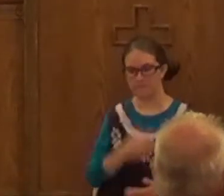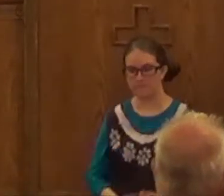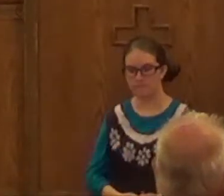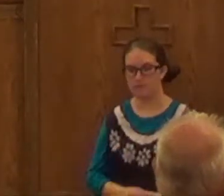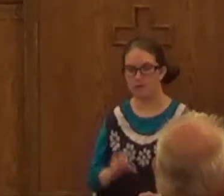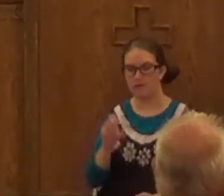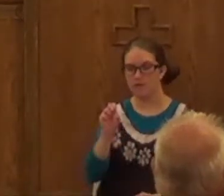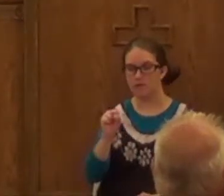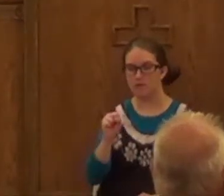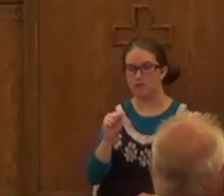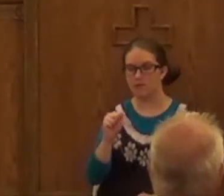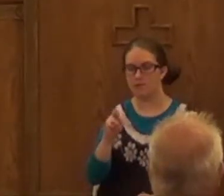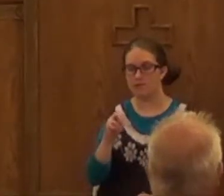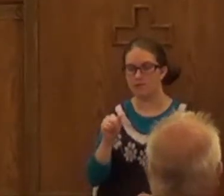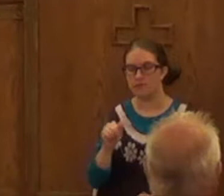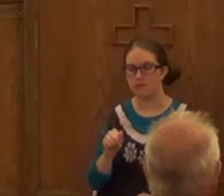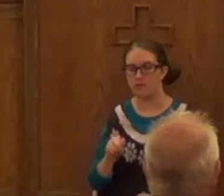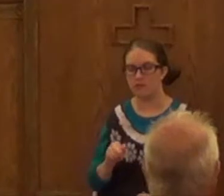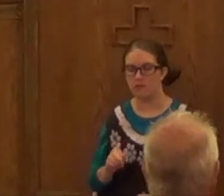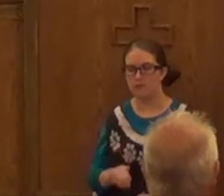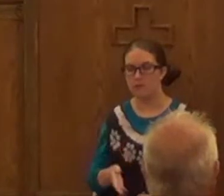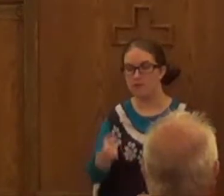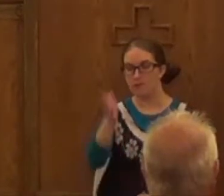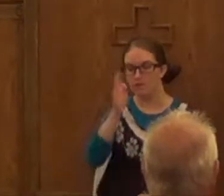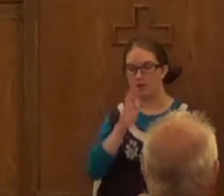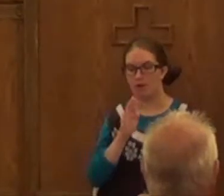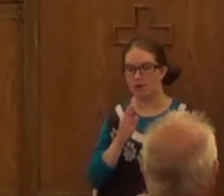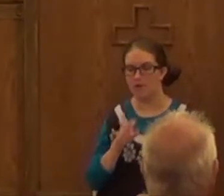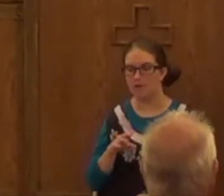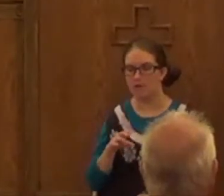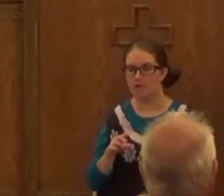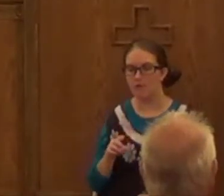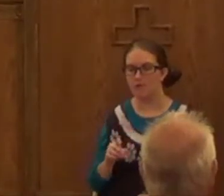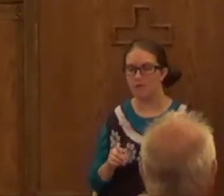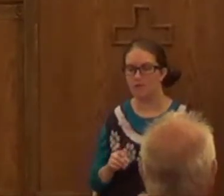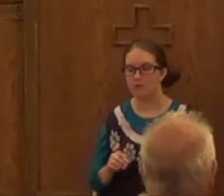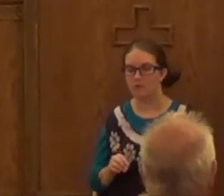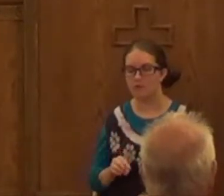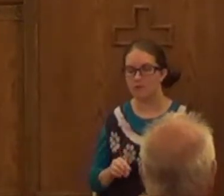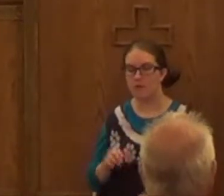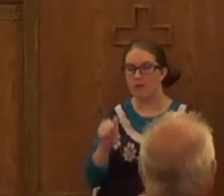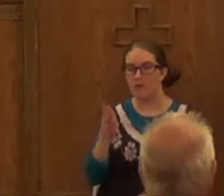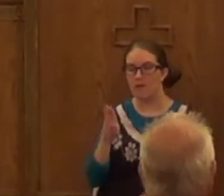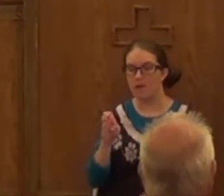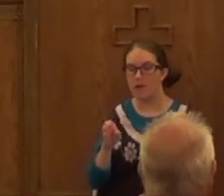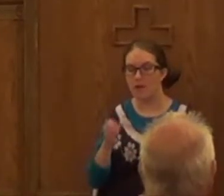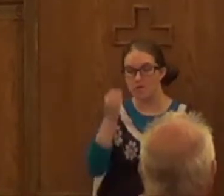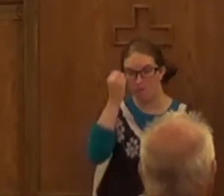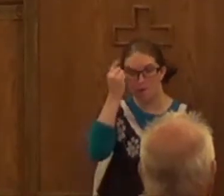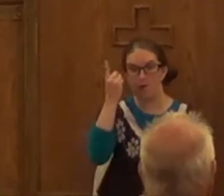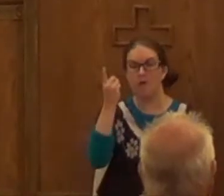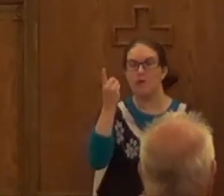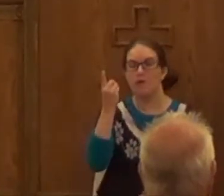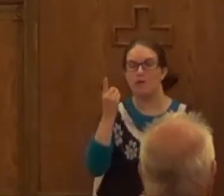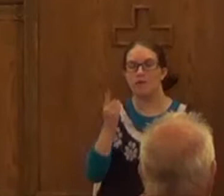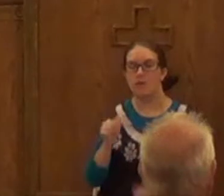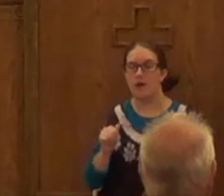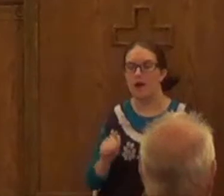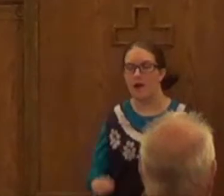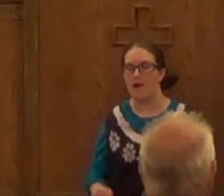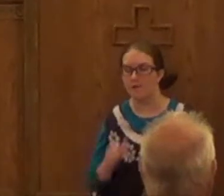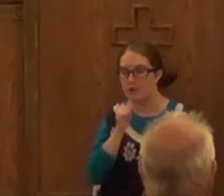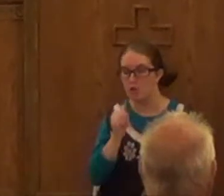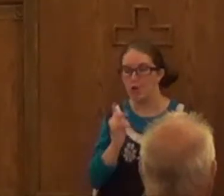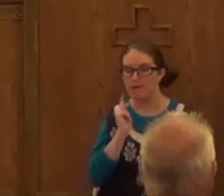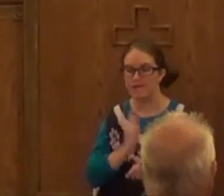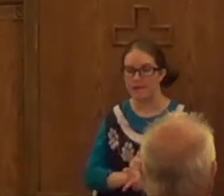when Sarah and God backed up what Sarah said. Yes, sir. Abraham realized in this moment, I cannot